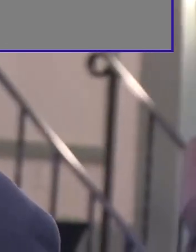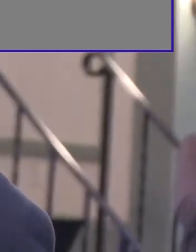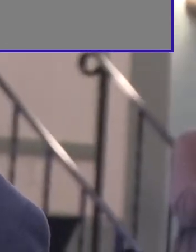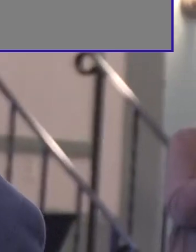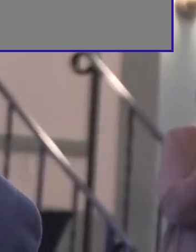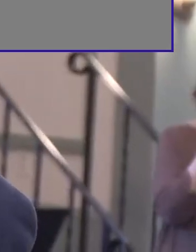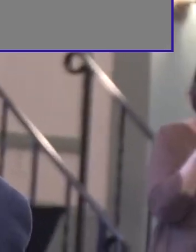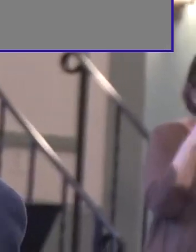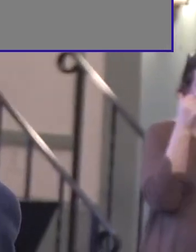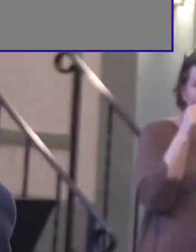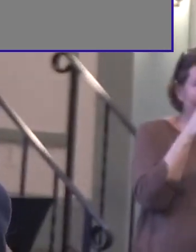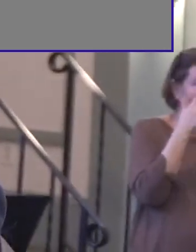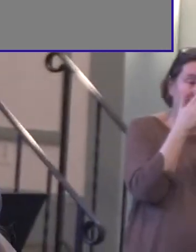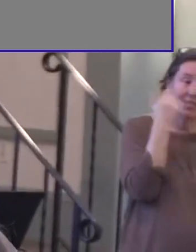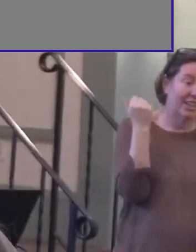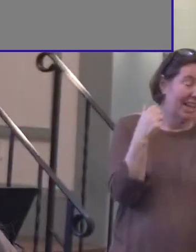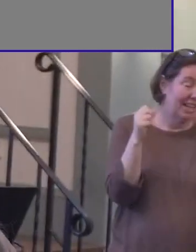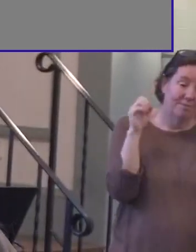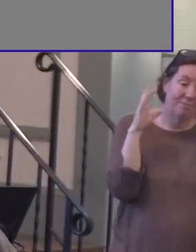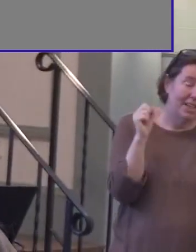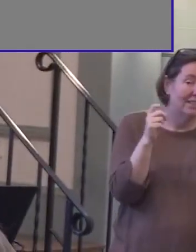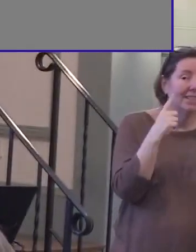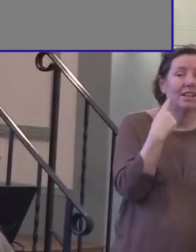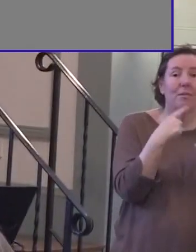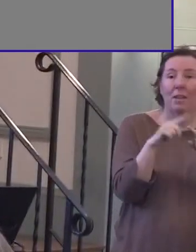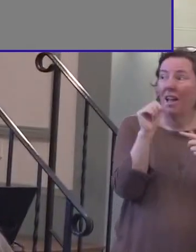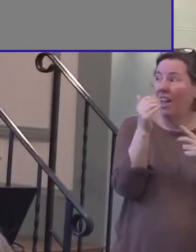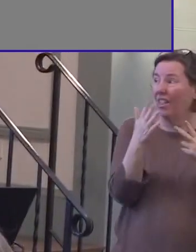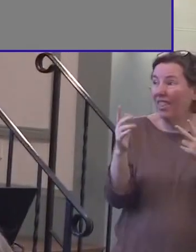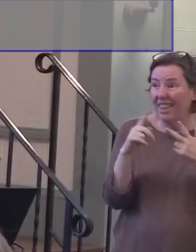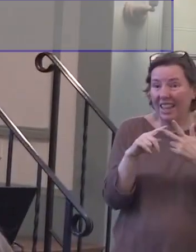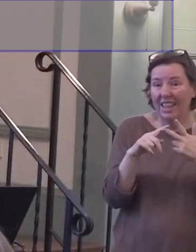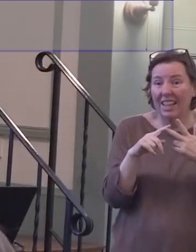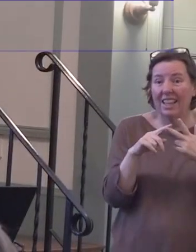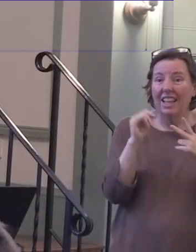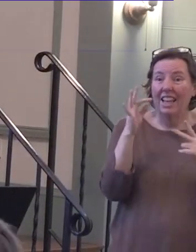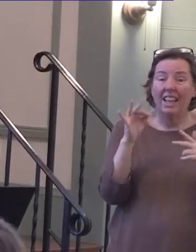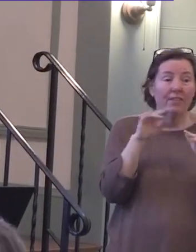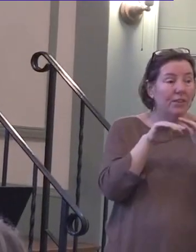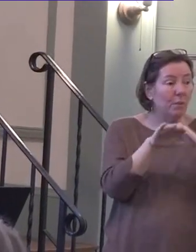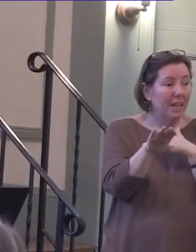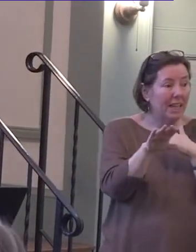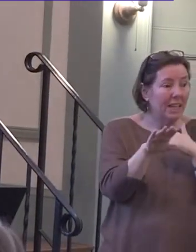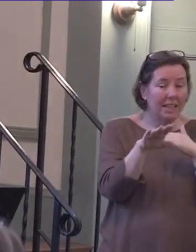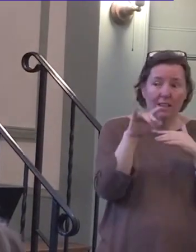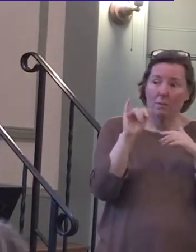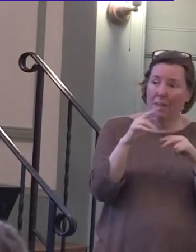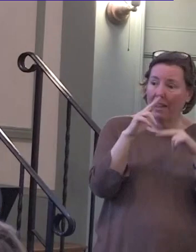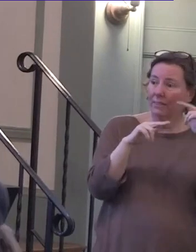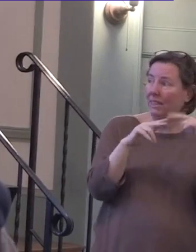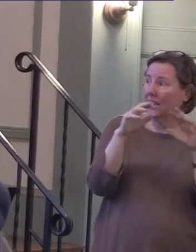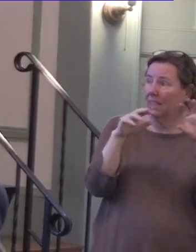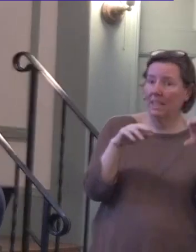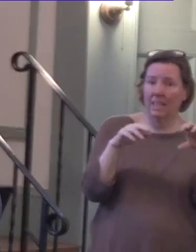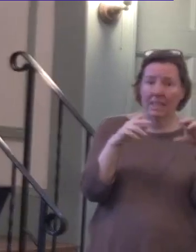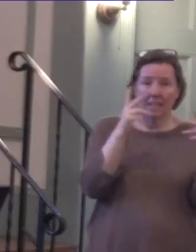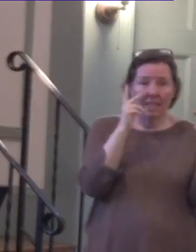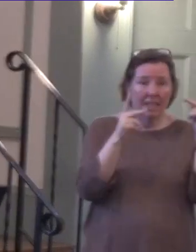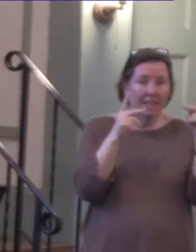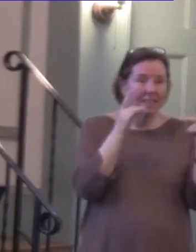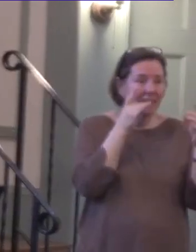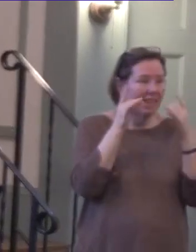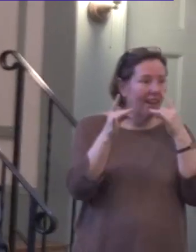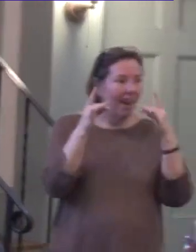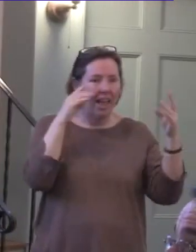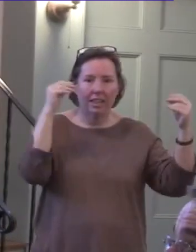ever forget. And the other thing is, if you were to go into this facility and see the